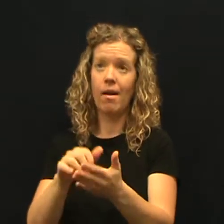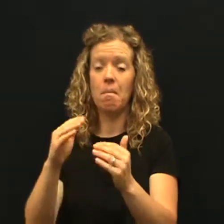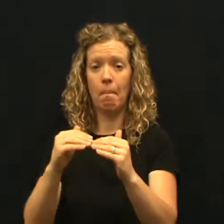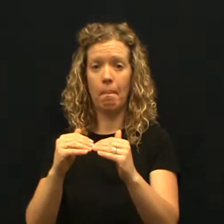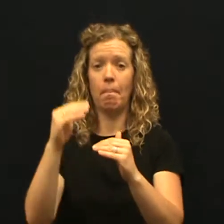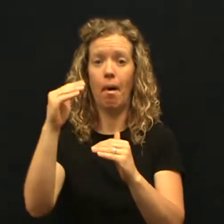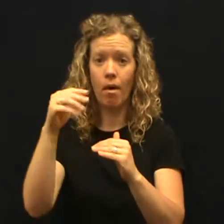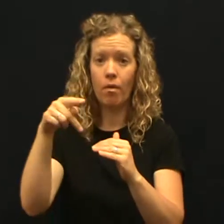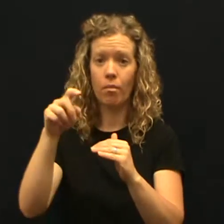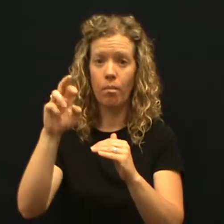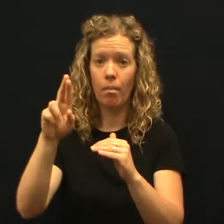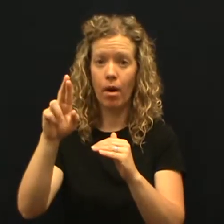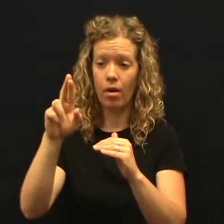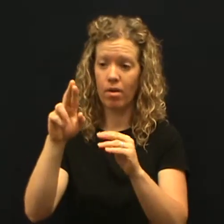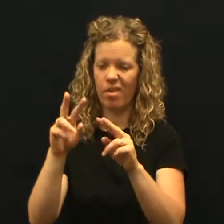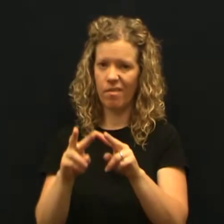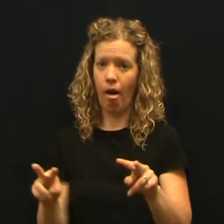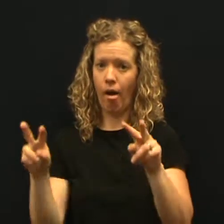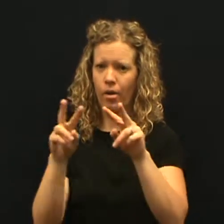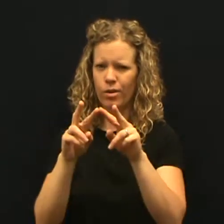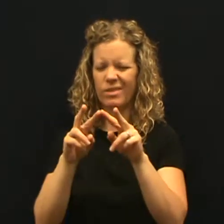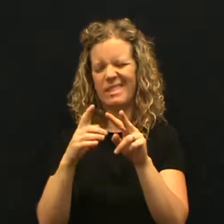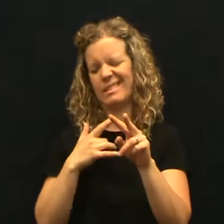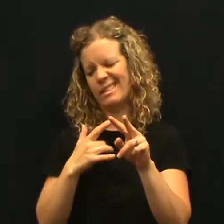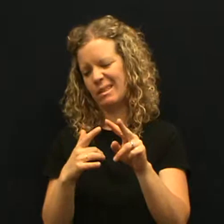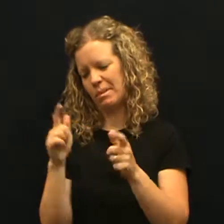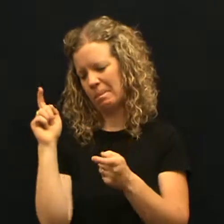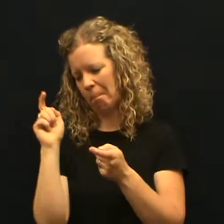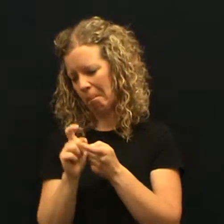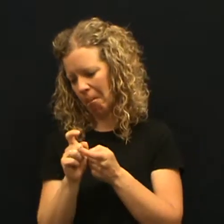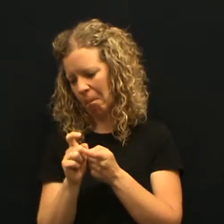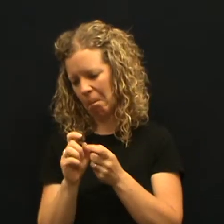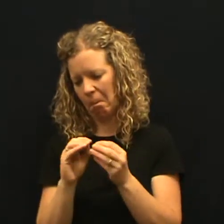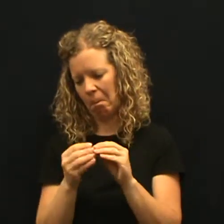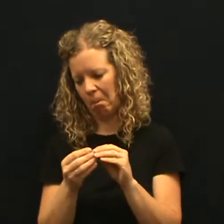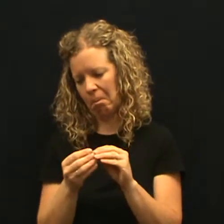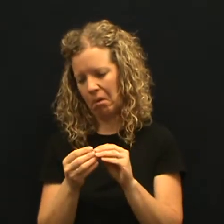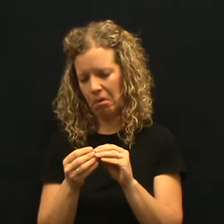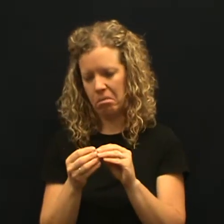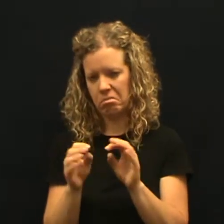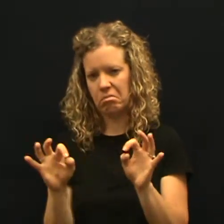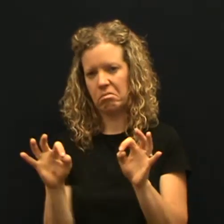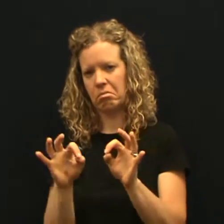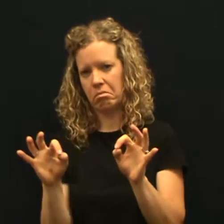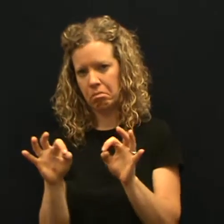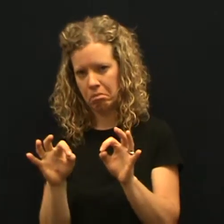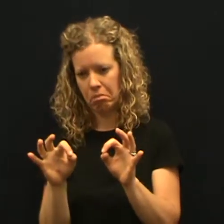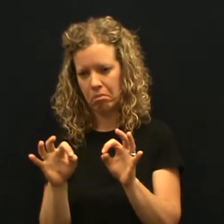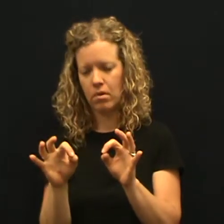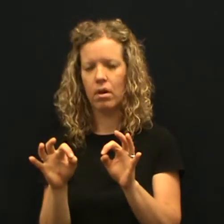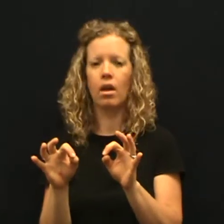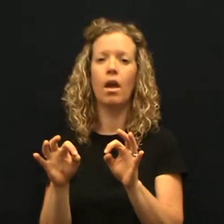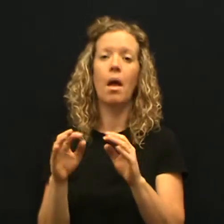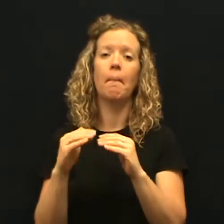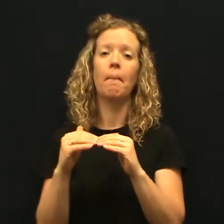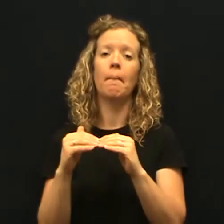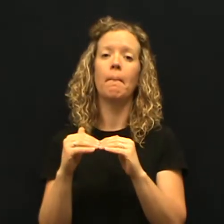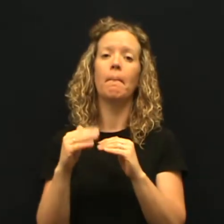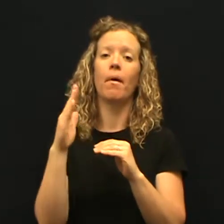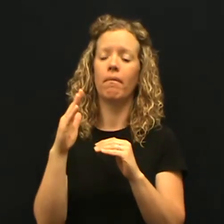value is usually a small number, just kind of a nominal amount on that stock, and then what you get above that par value when you